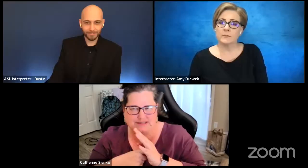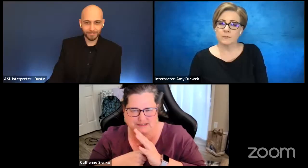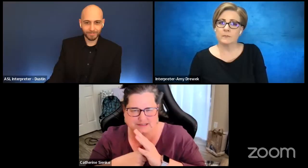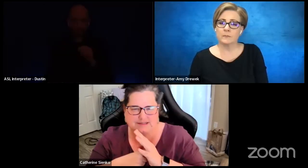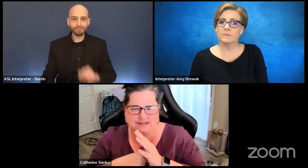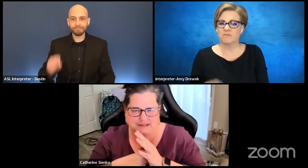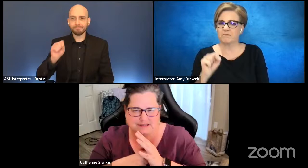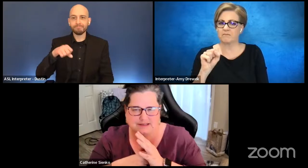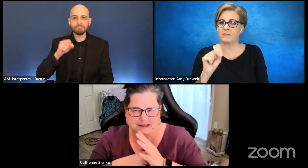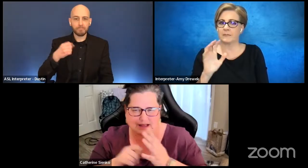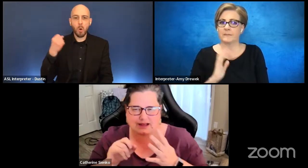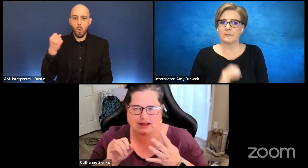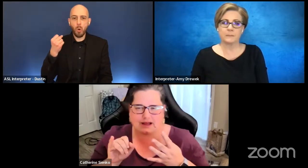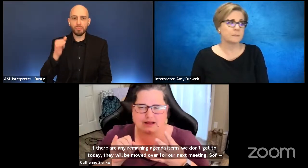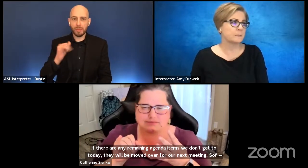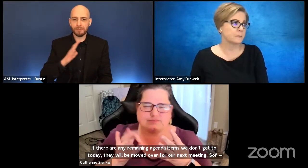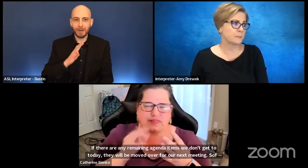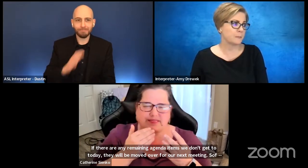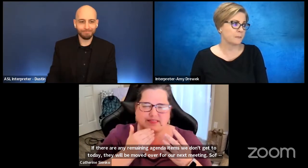Yep, that's fine.